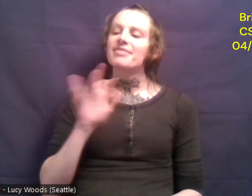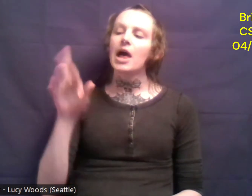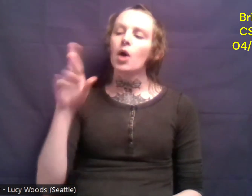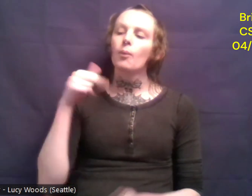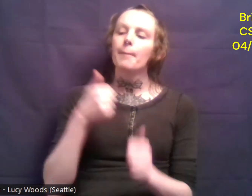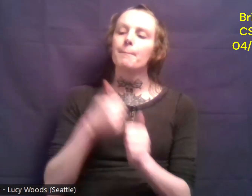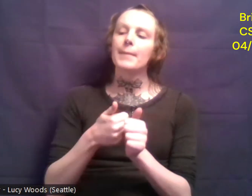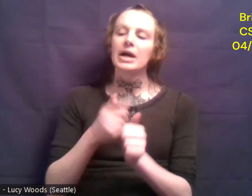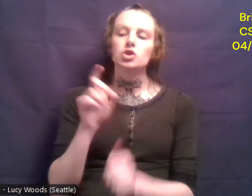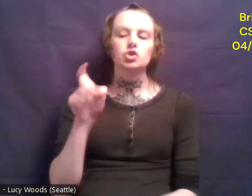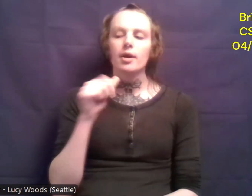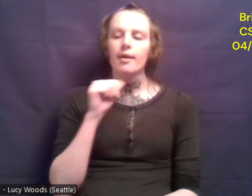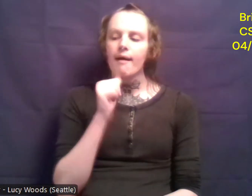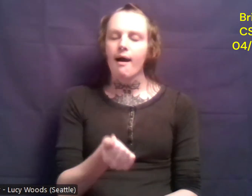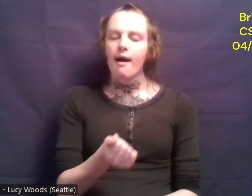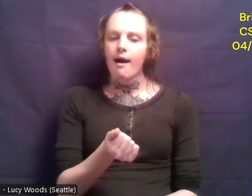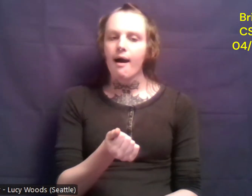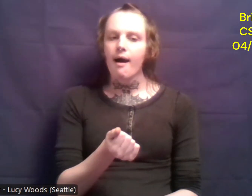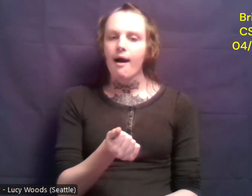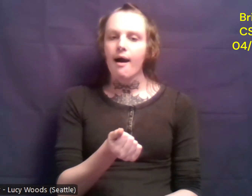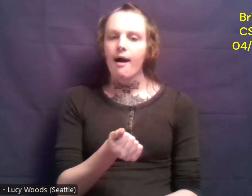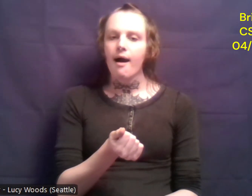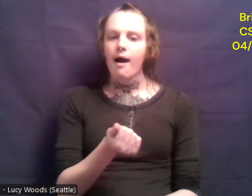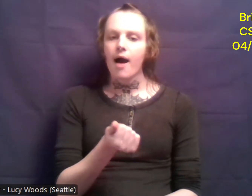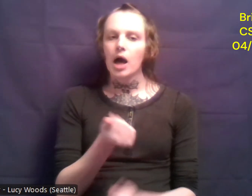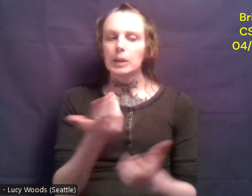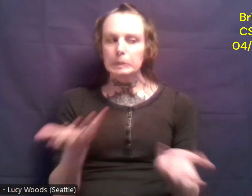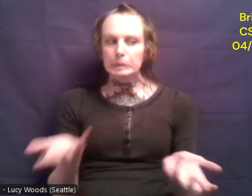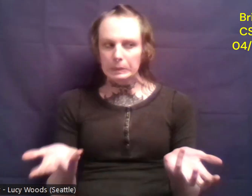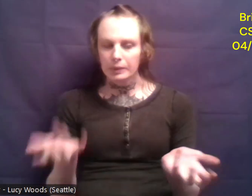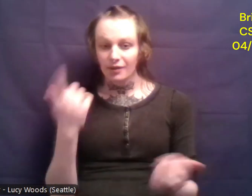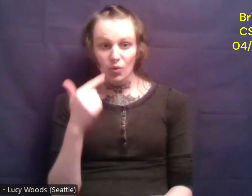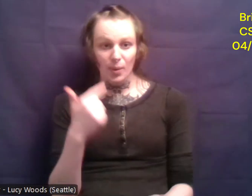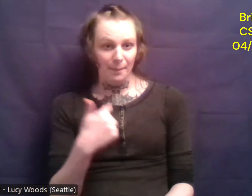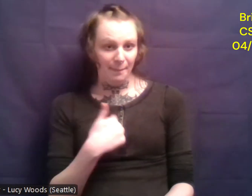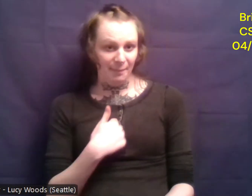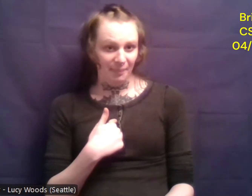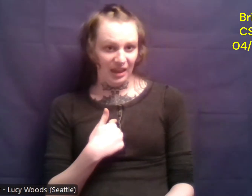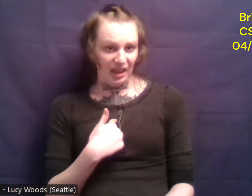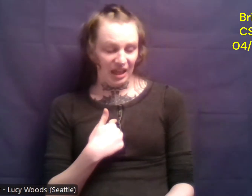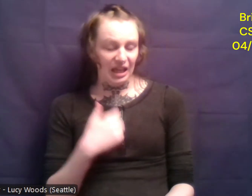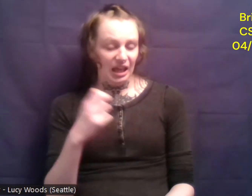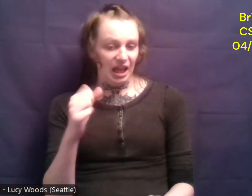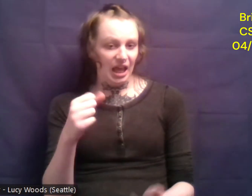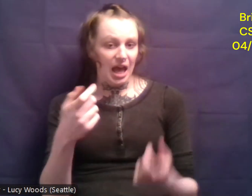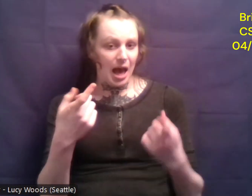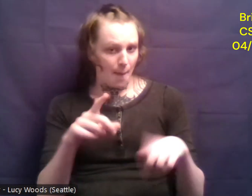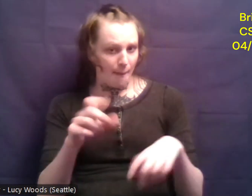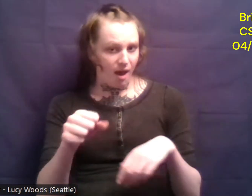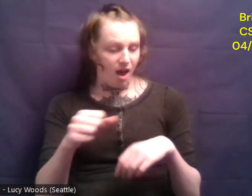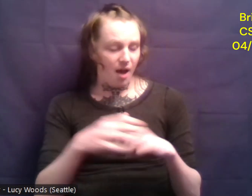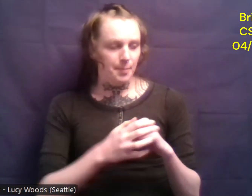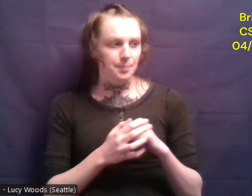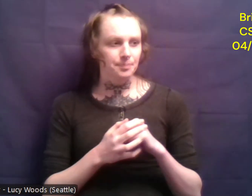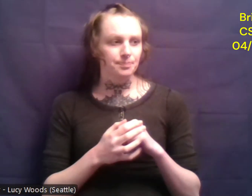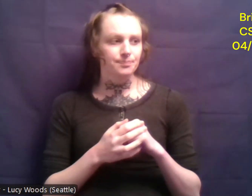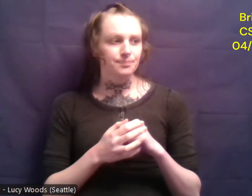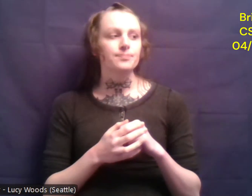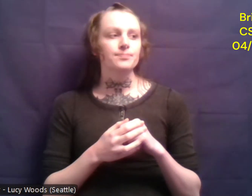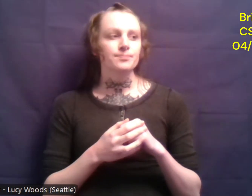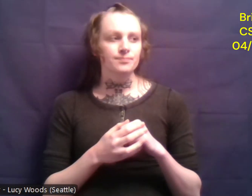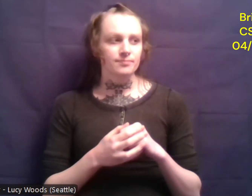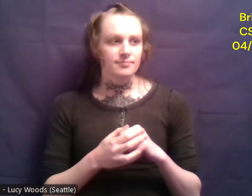do that. And like for me, that definitely did happen to me, but also I remember learning in like